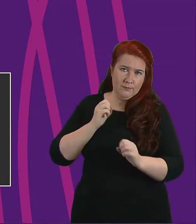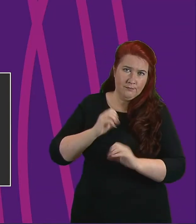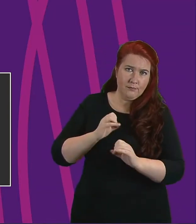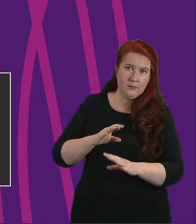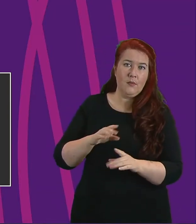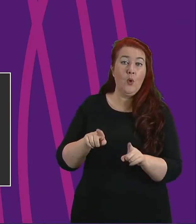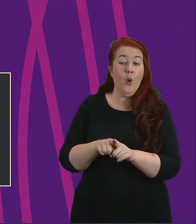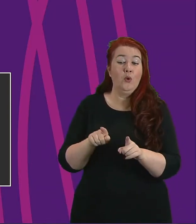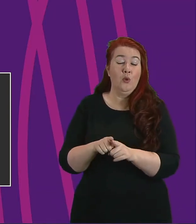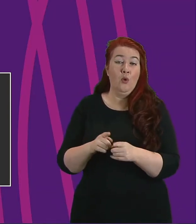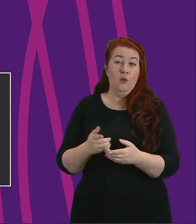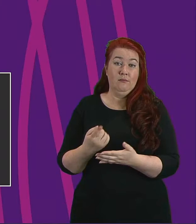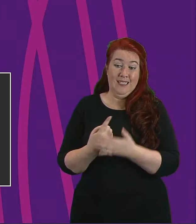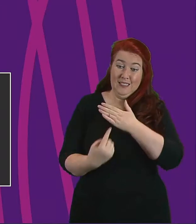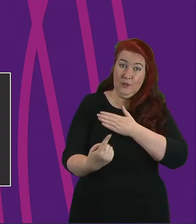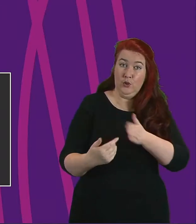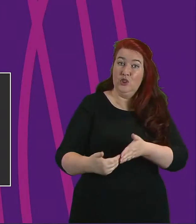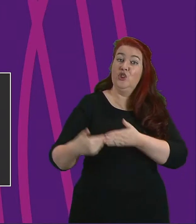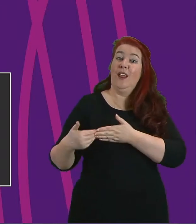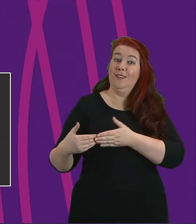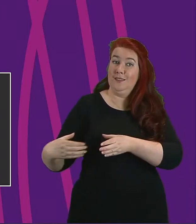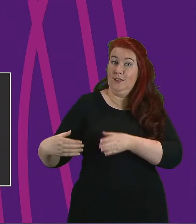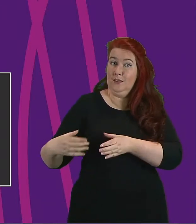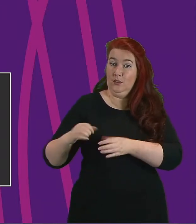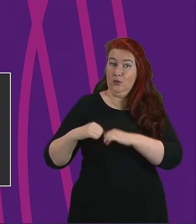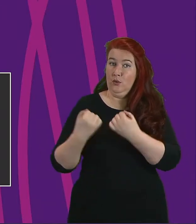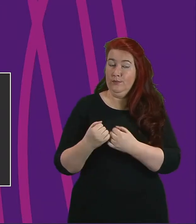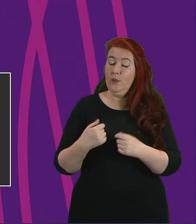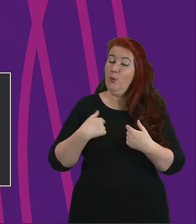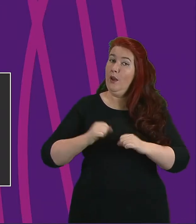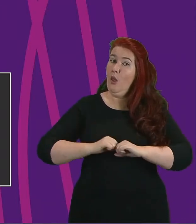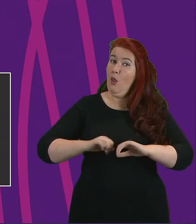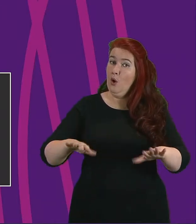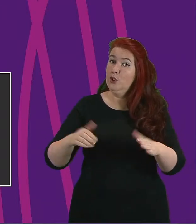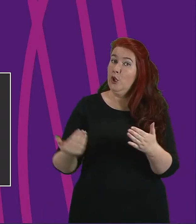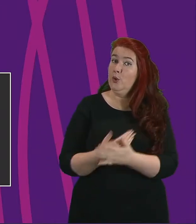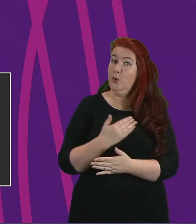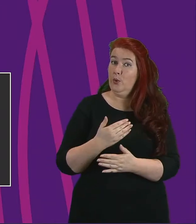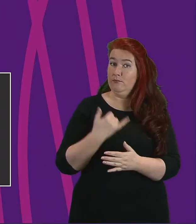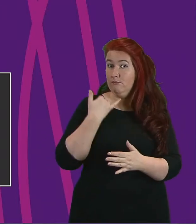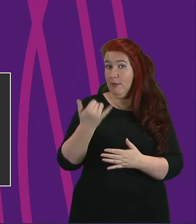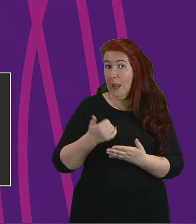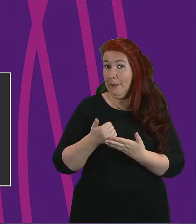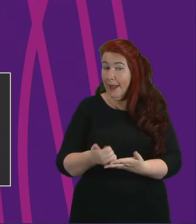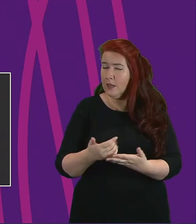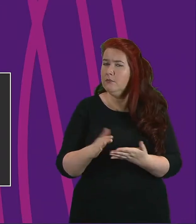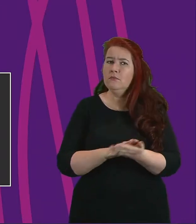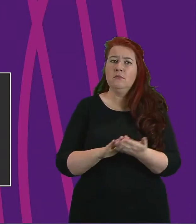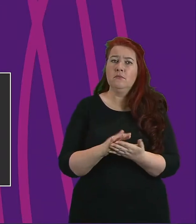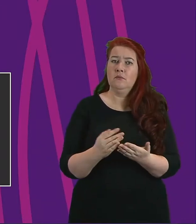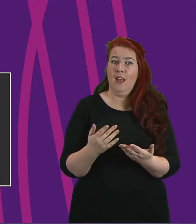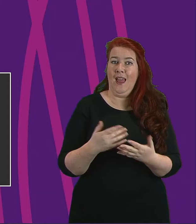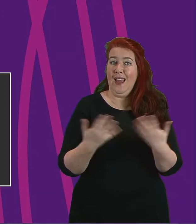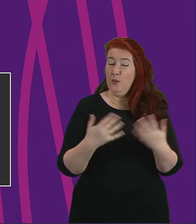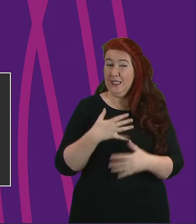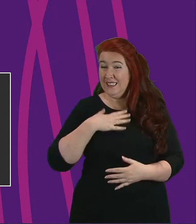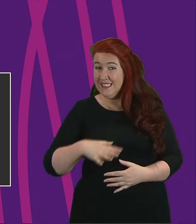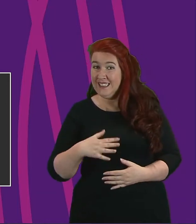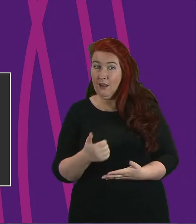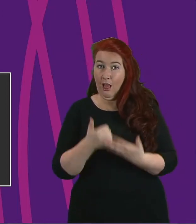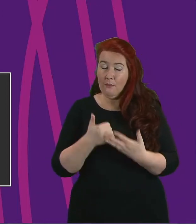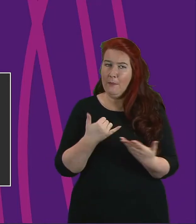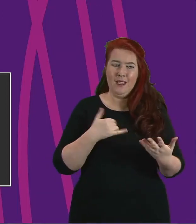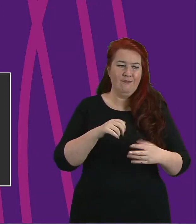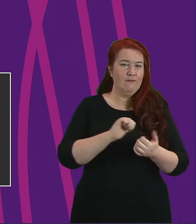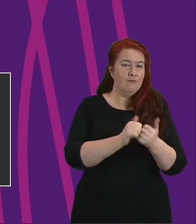shielded individuals. We launched a new helpline on the 14th of April to ensure that everyone who needs help and cannot get it from friends, families